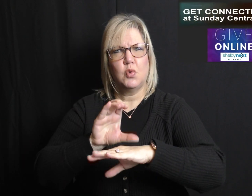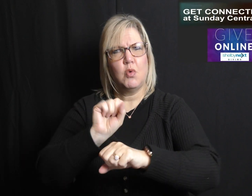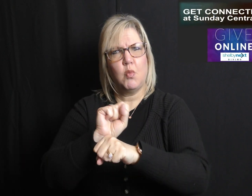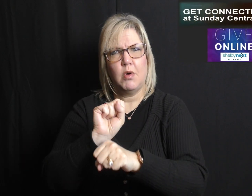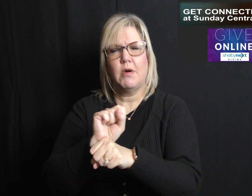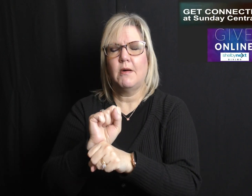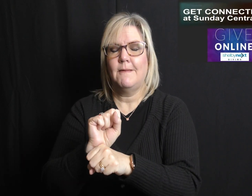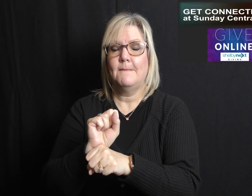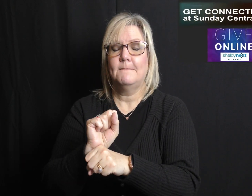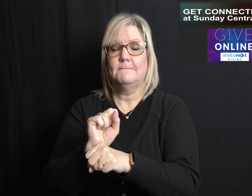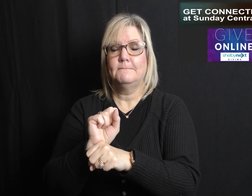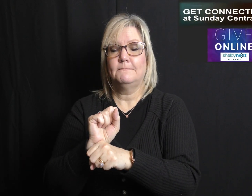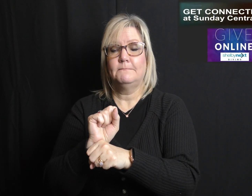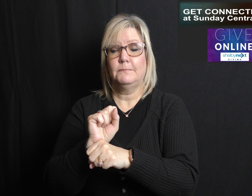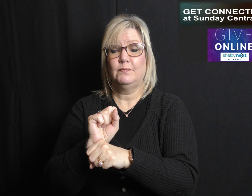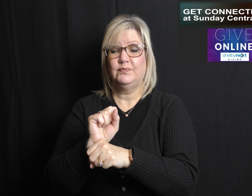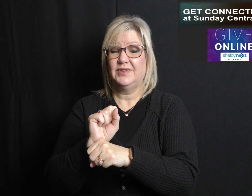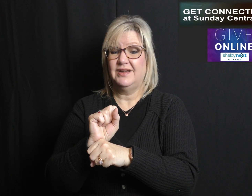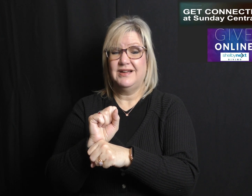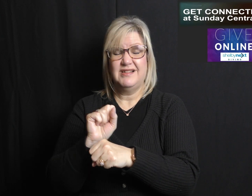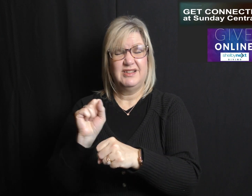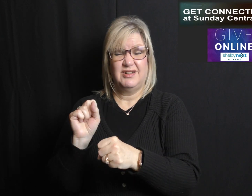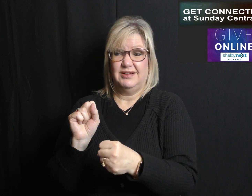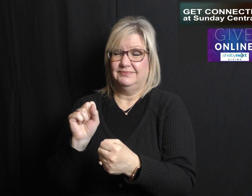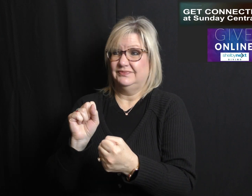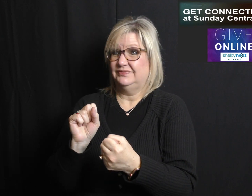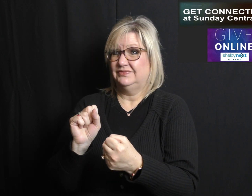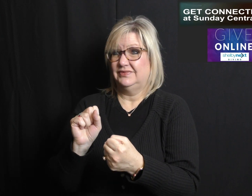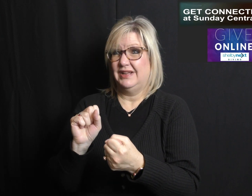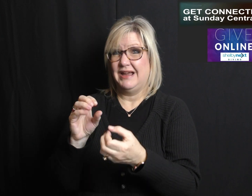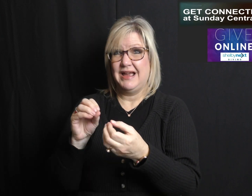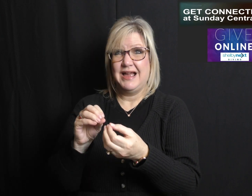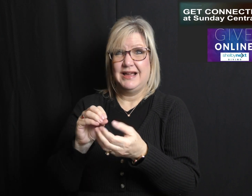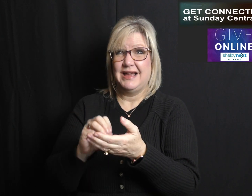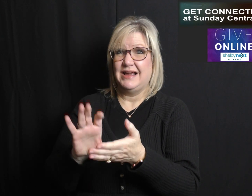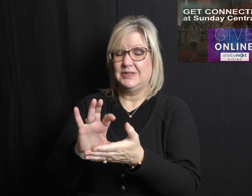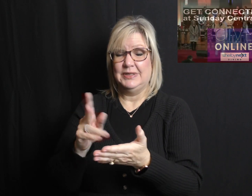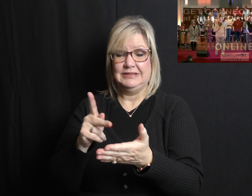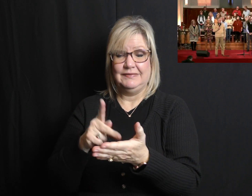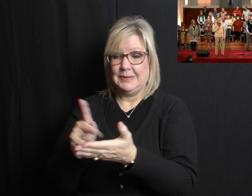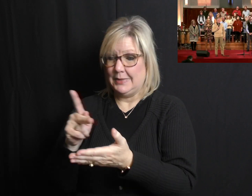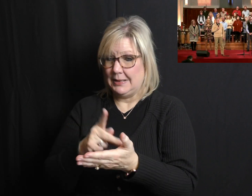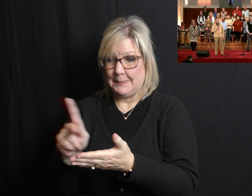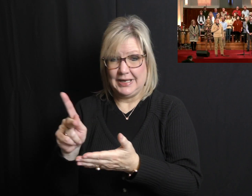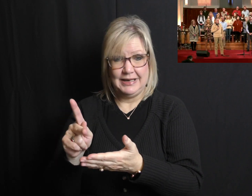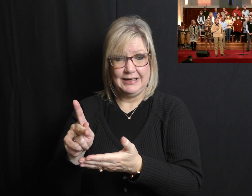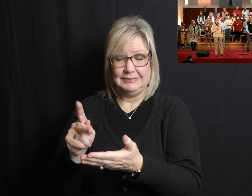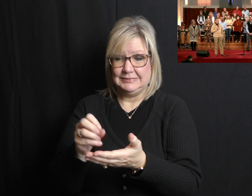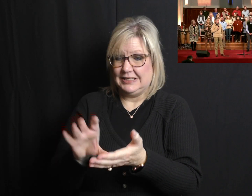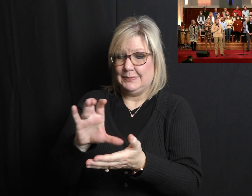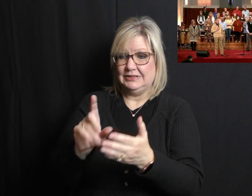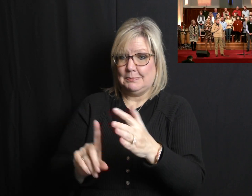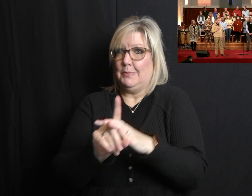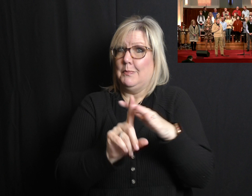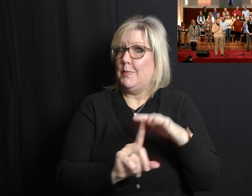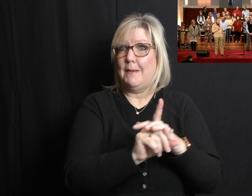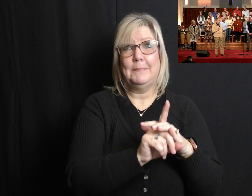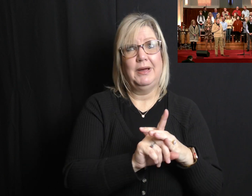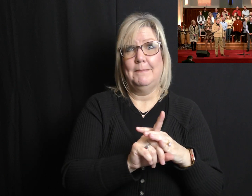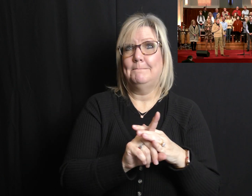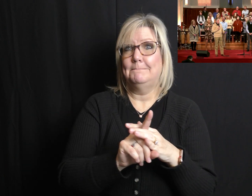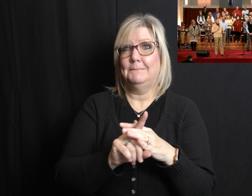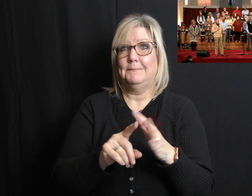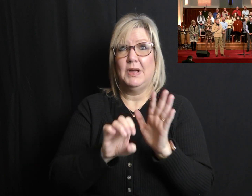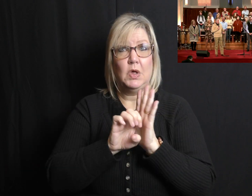know, unexpected expenses come up. We hired some snow removal this week. Ice removal, I guess is what it